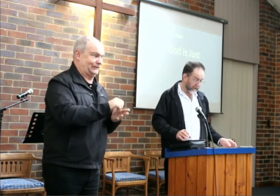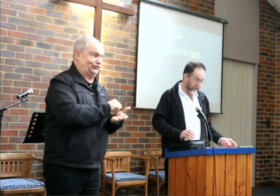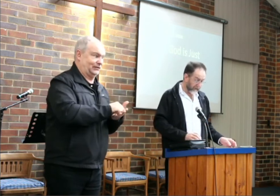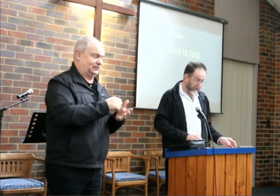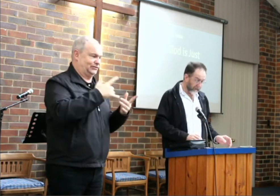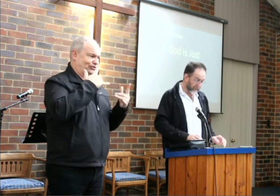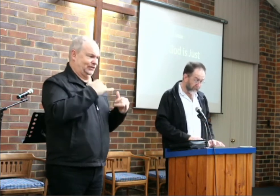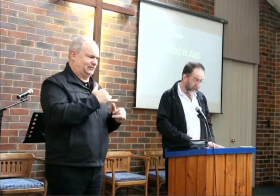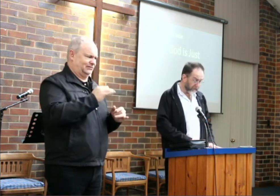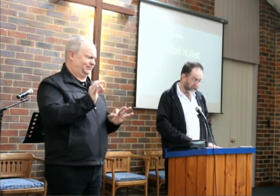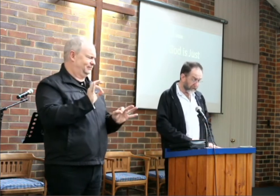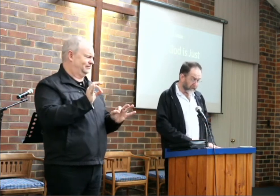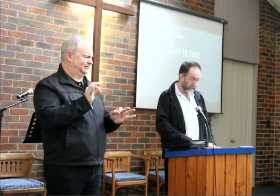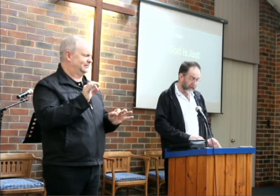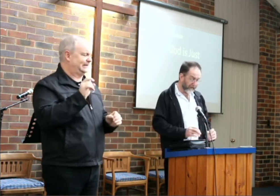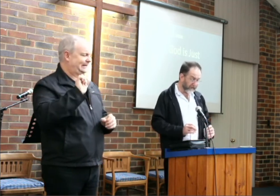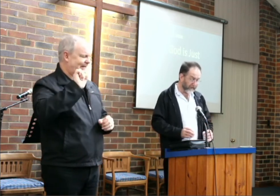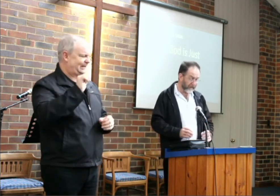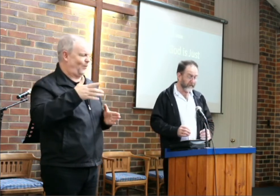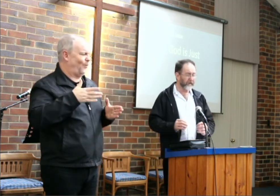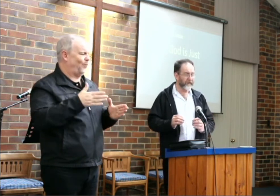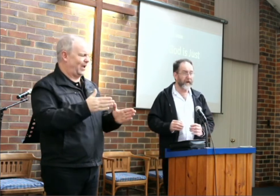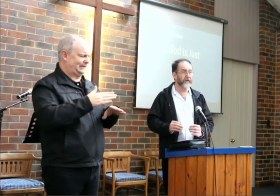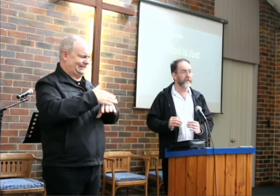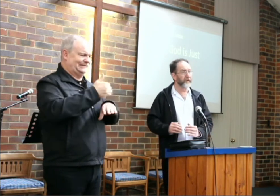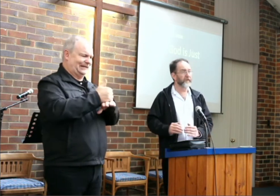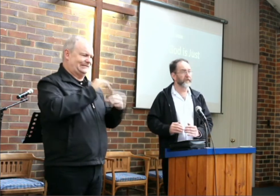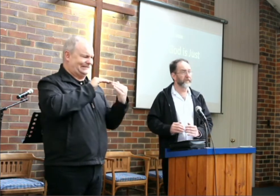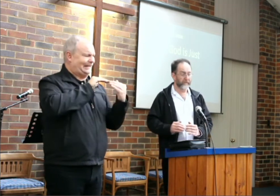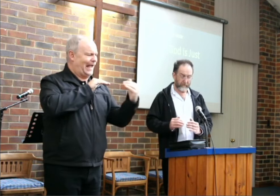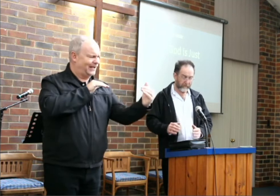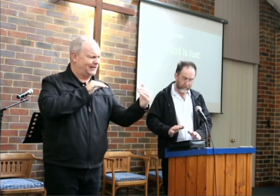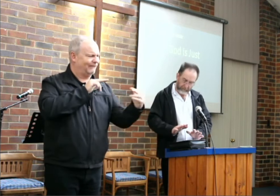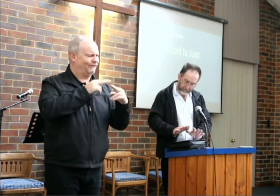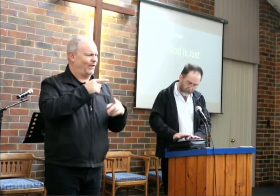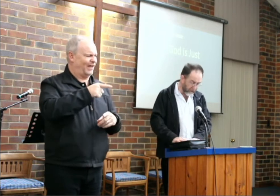And he defines and sets the standard of justice.